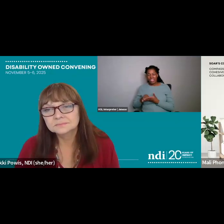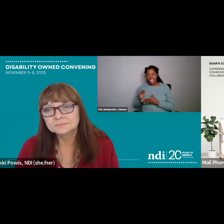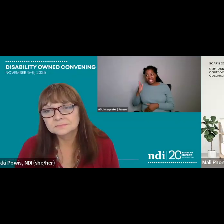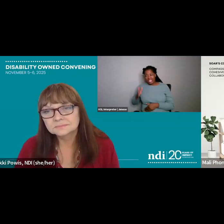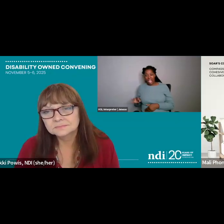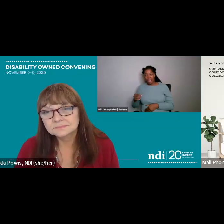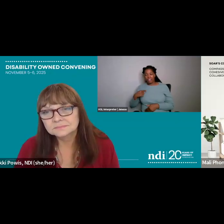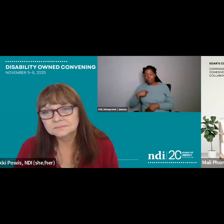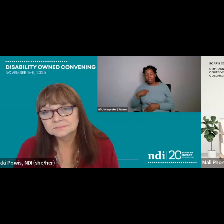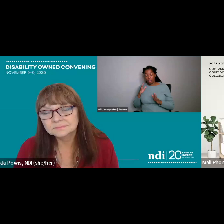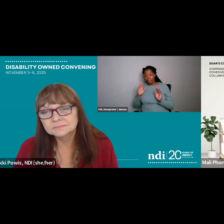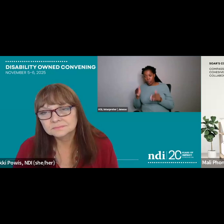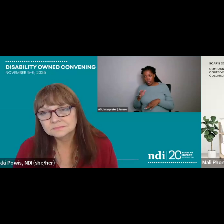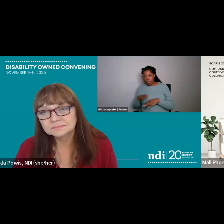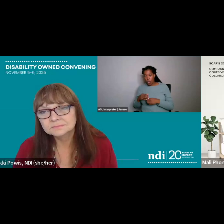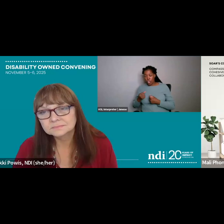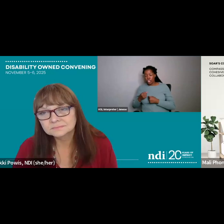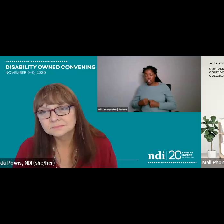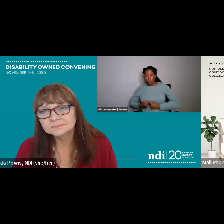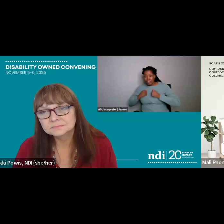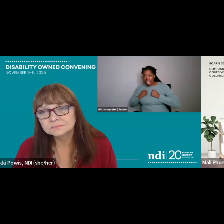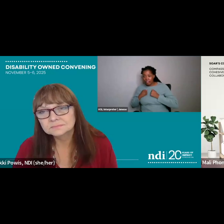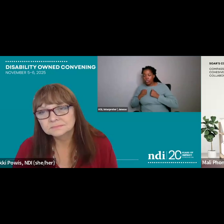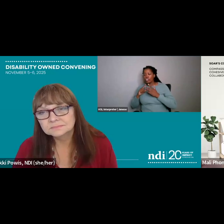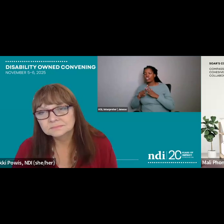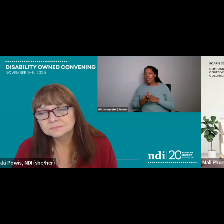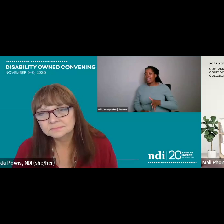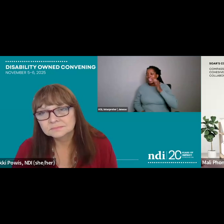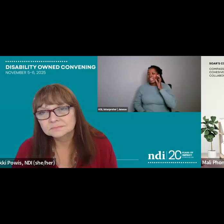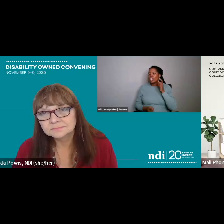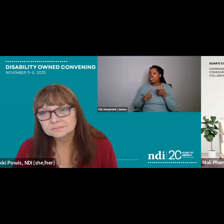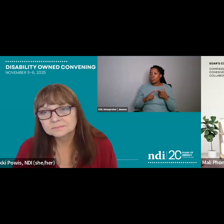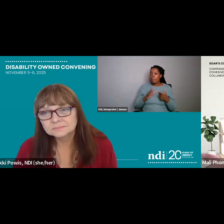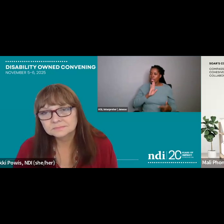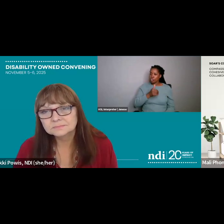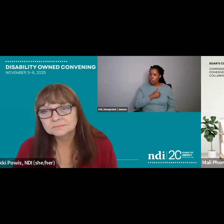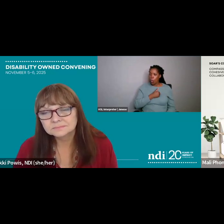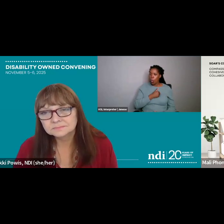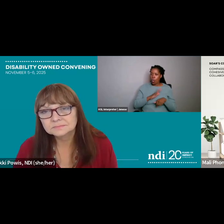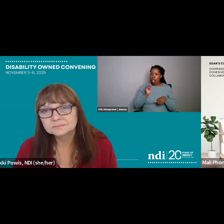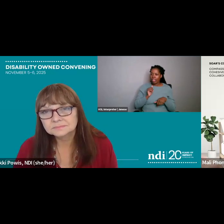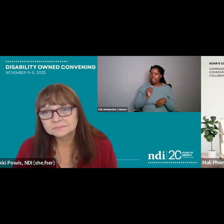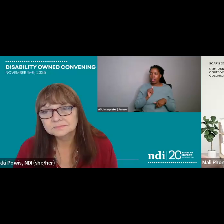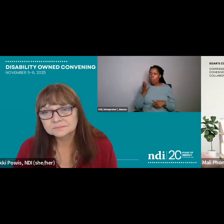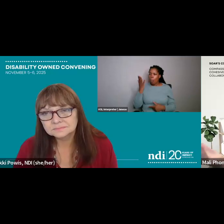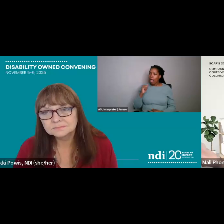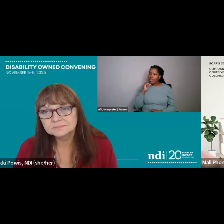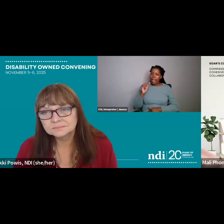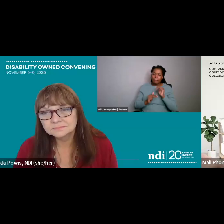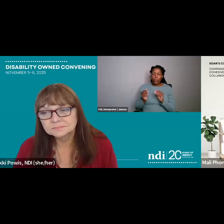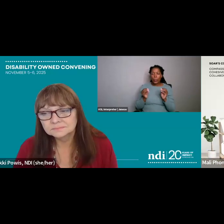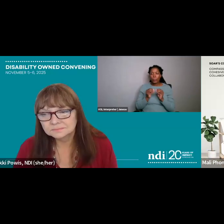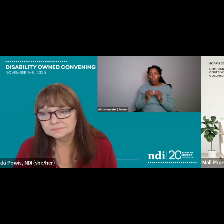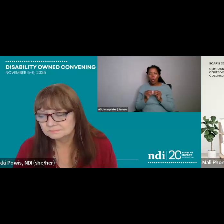survival really started to listen to my soul's calling, which is, why not build more compassionate leaders? Why not support